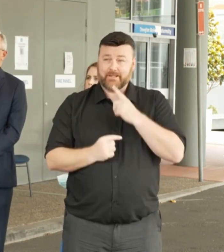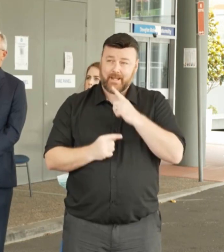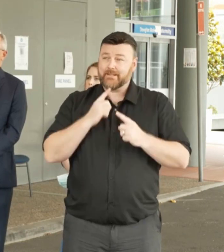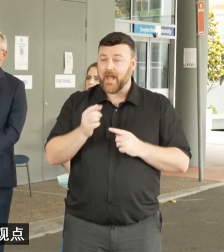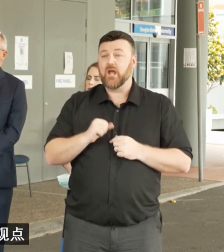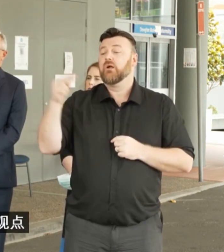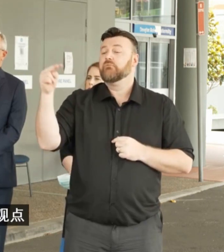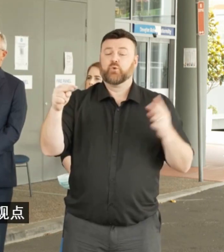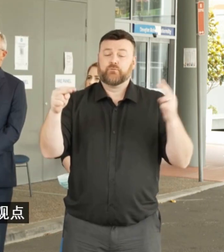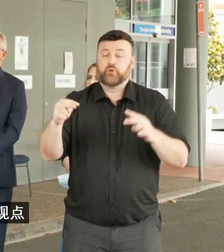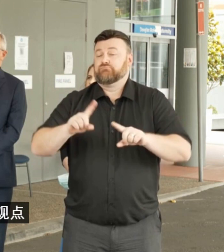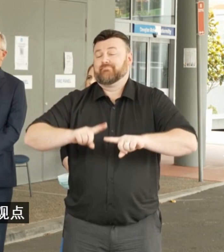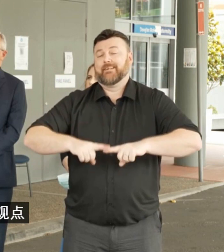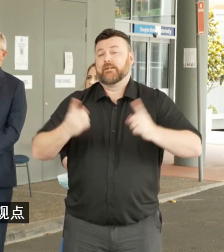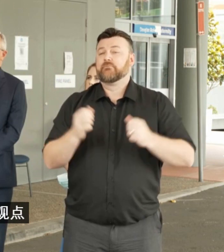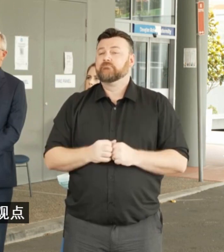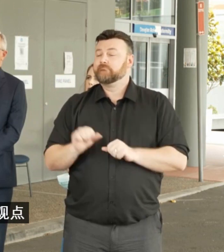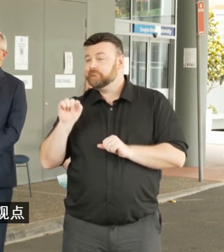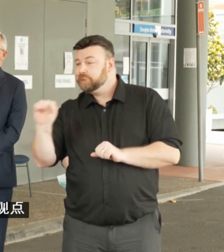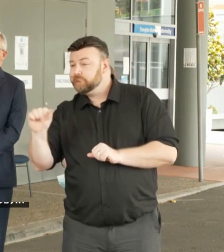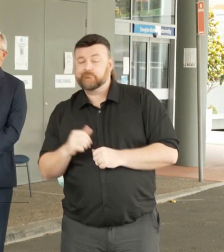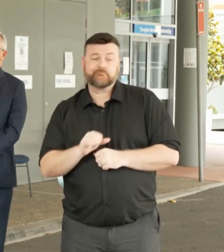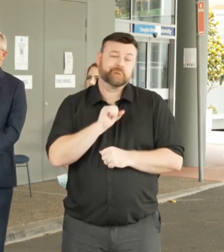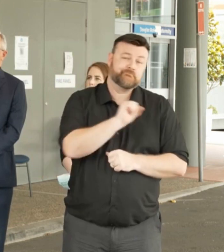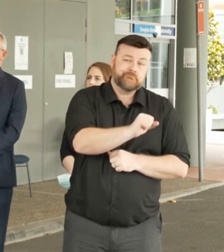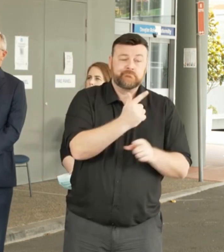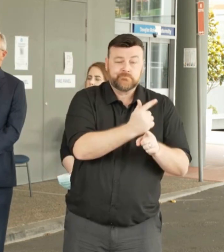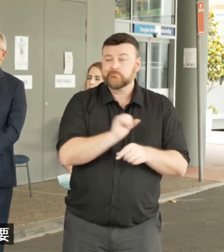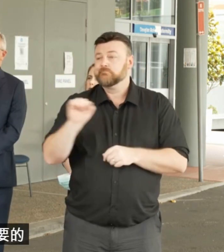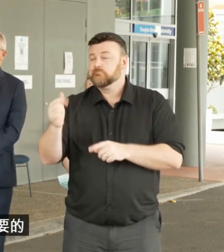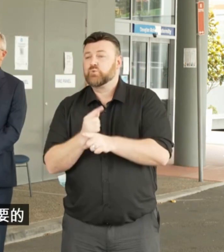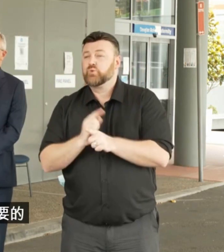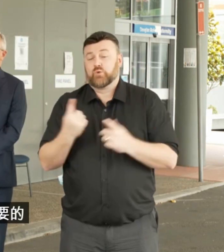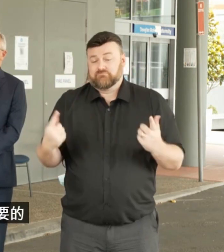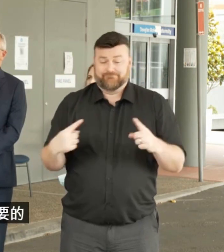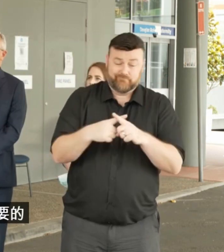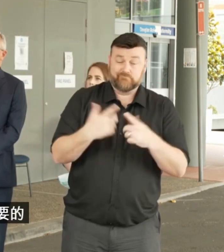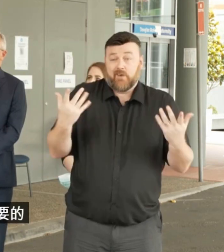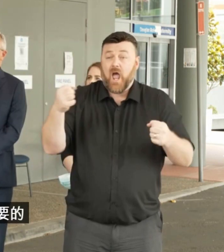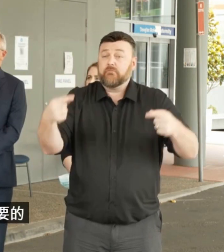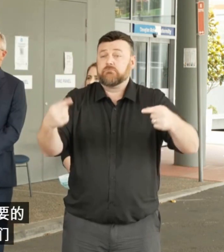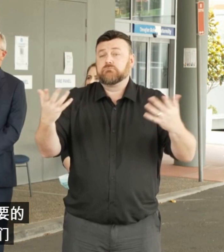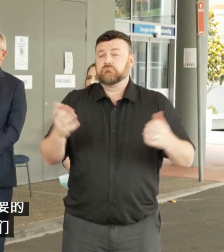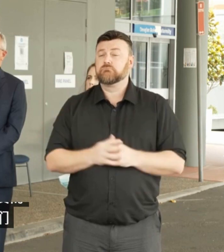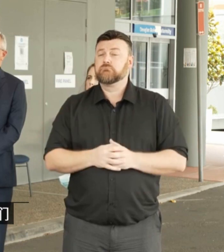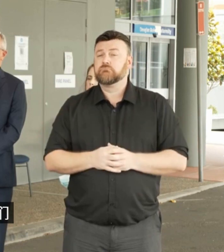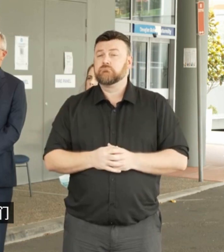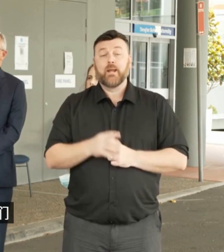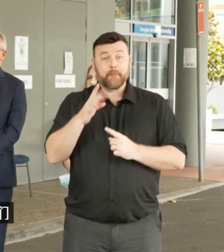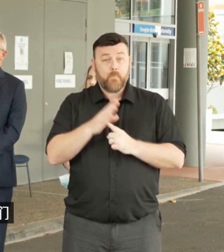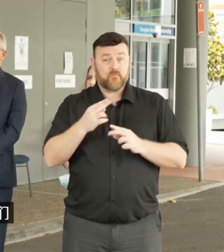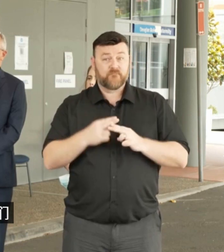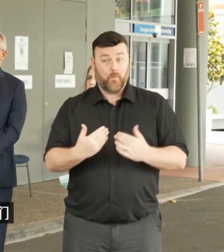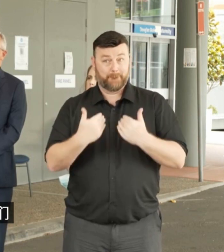different views, there are always different debates. But what I can assure is what is most important for me and for our government is our number one